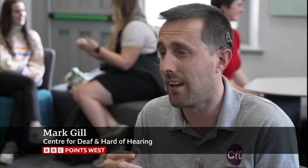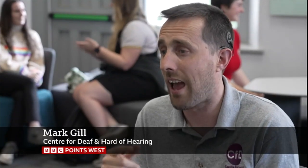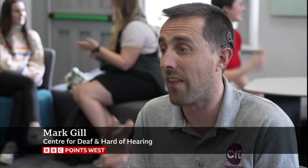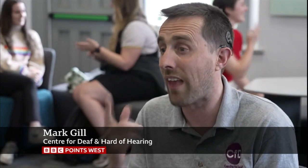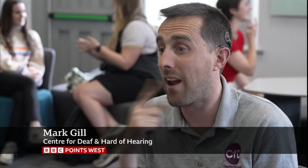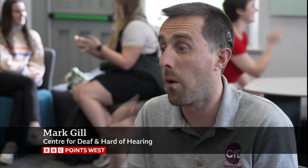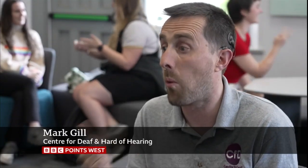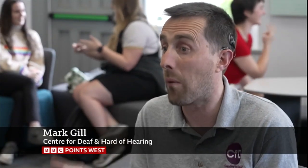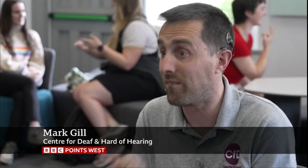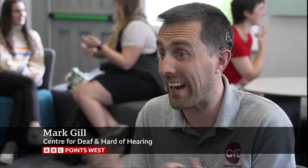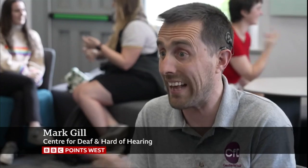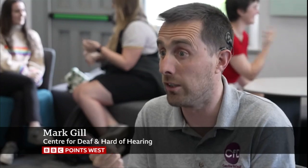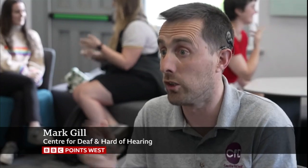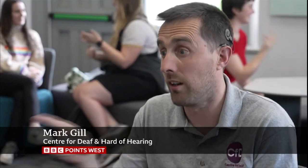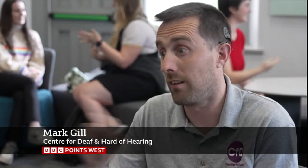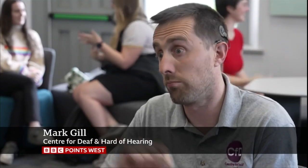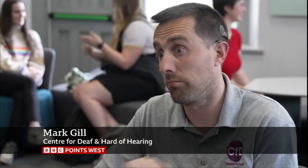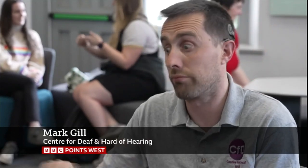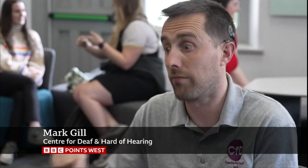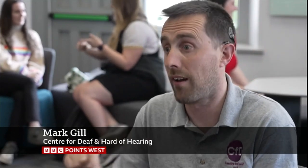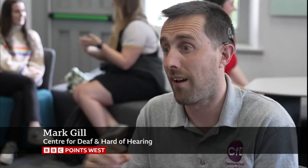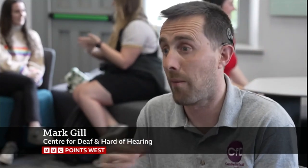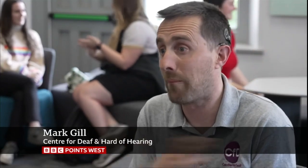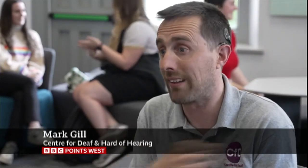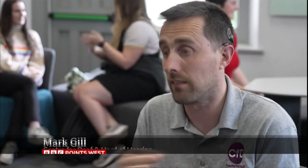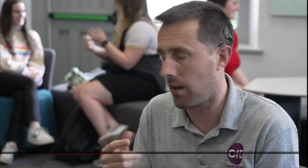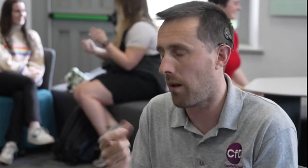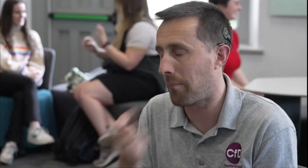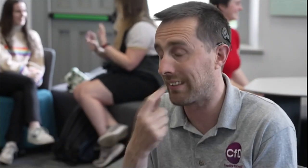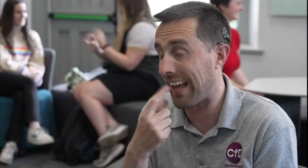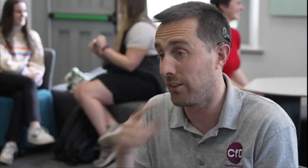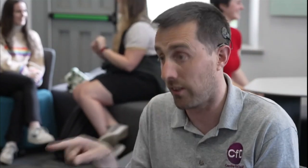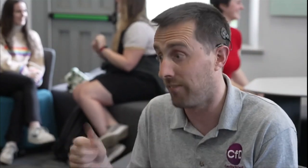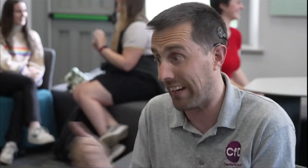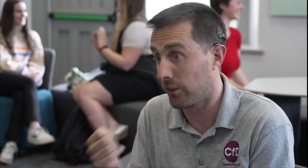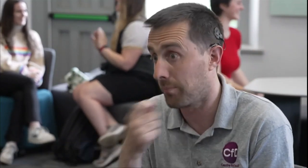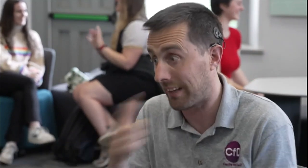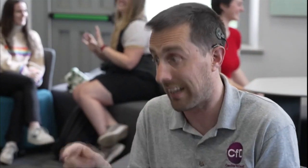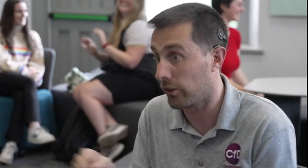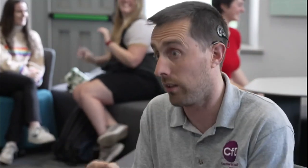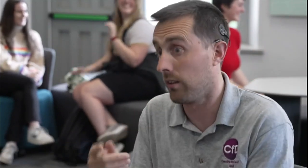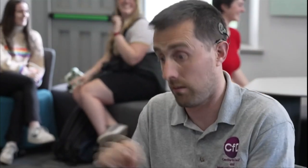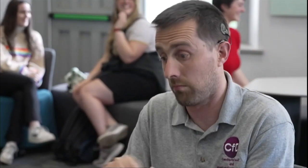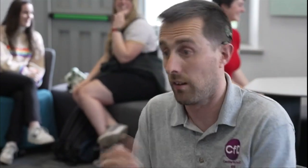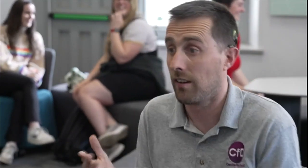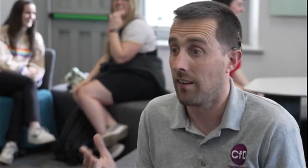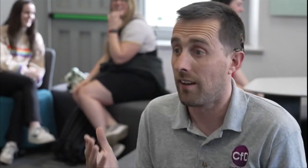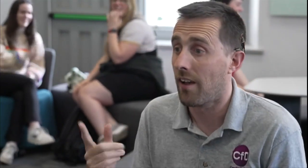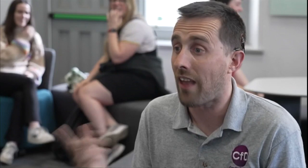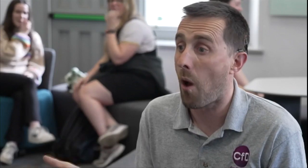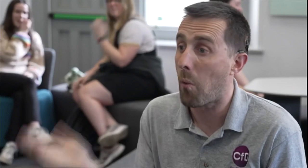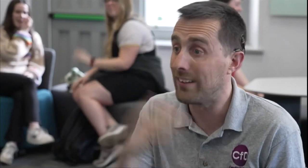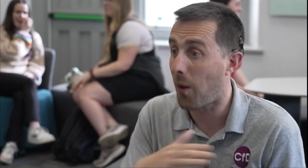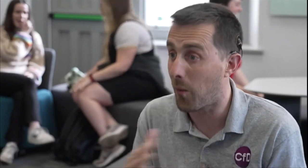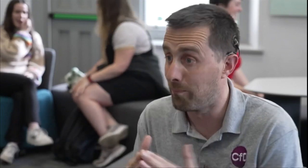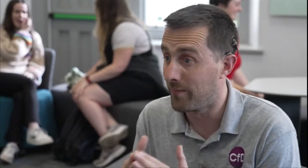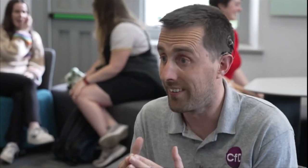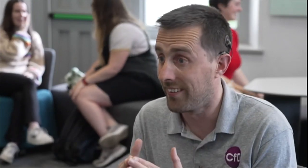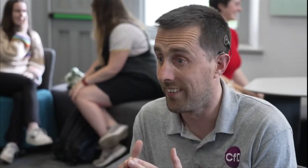read the doctor, and once we'd finished the appointment, the medication had been prescribed. As soon